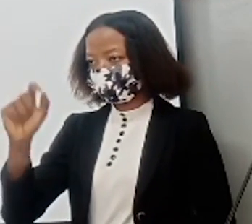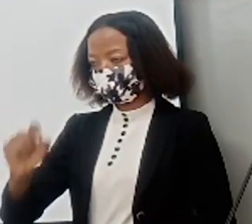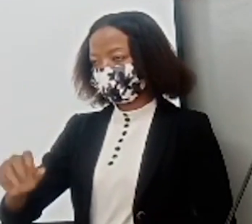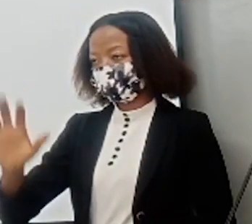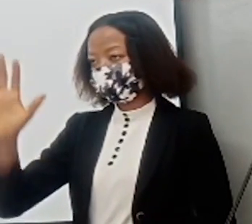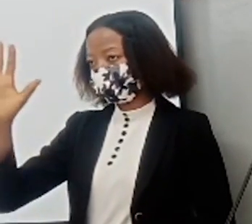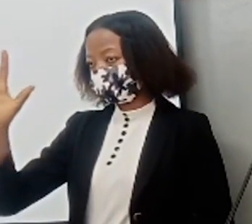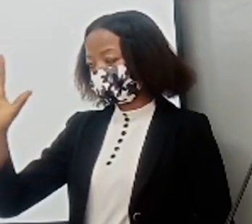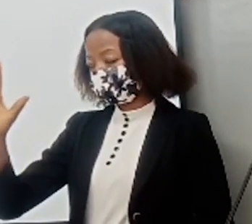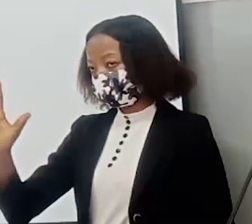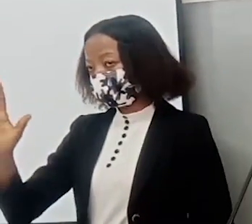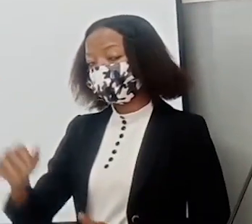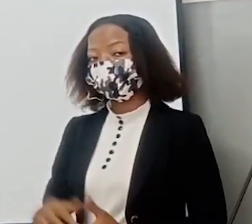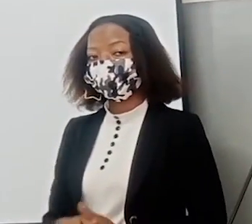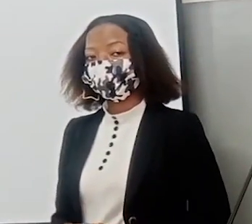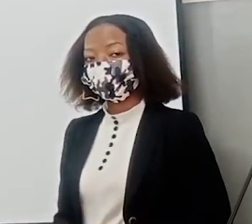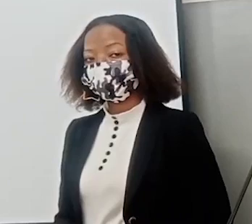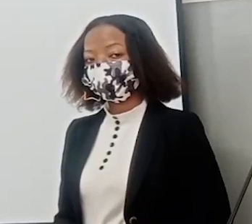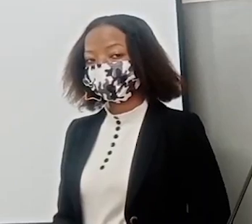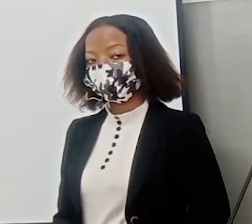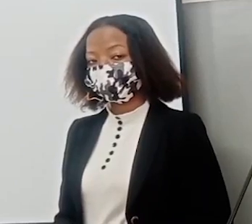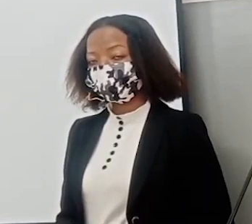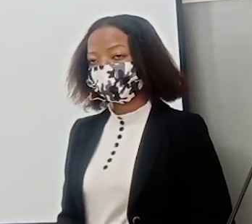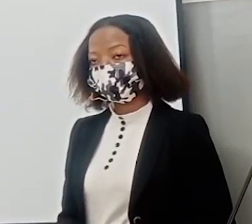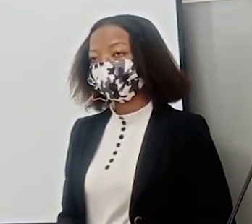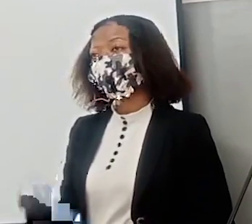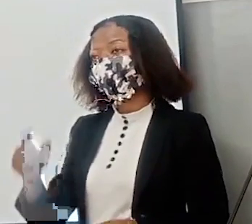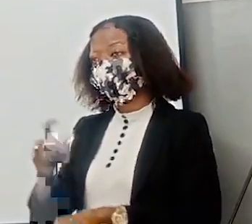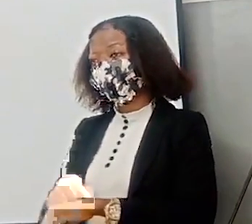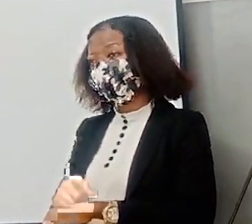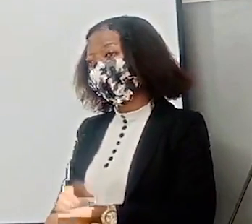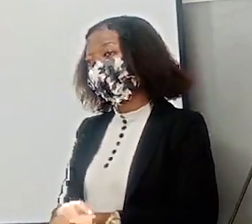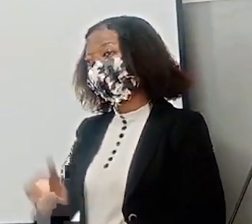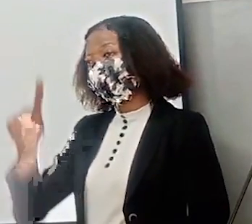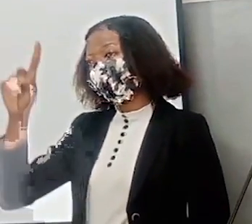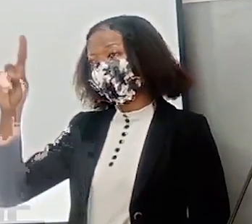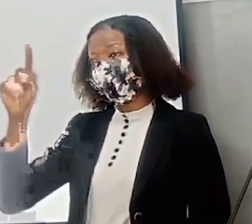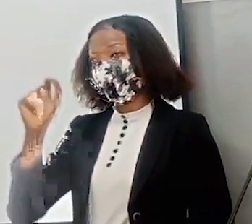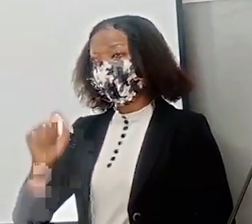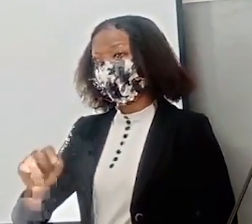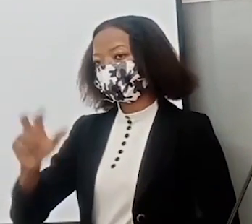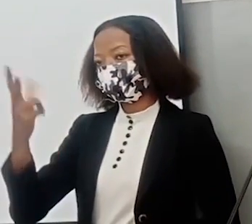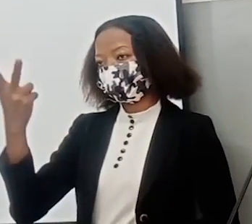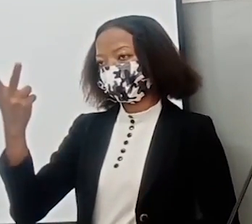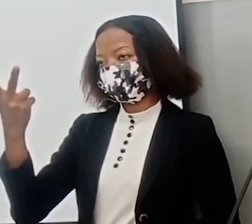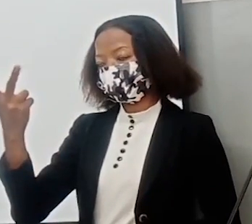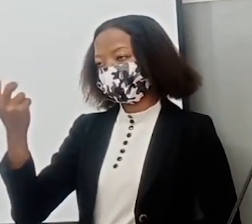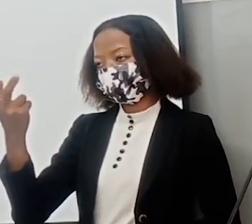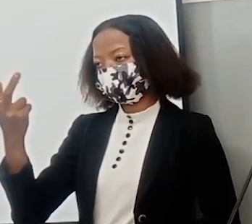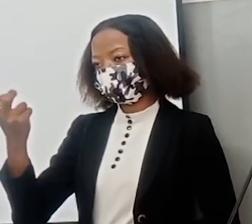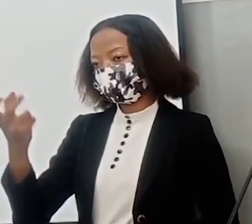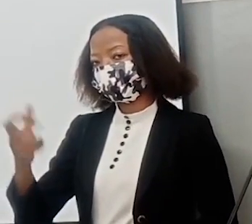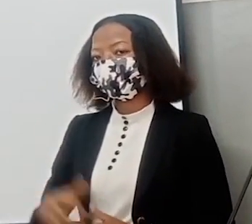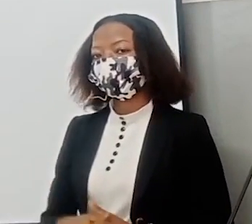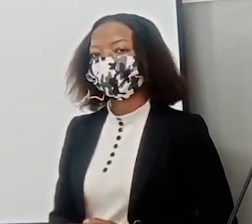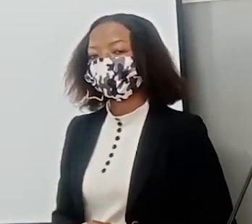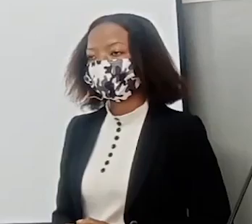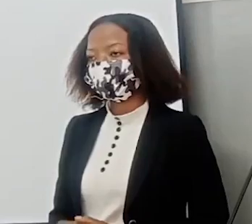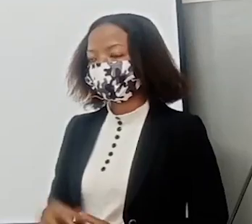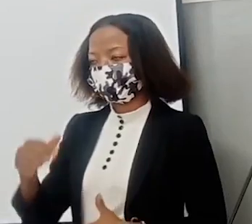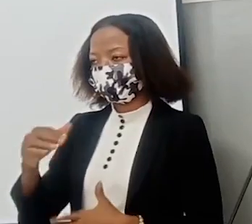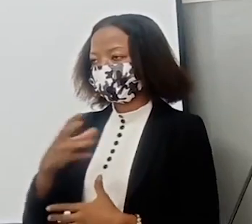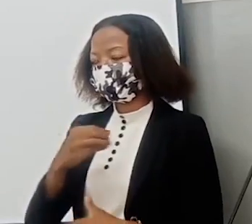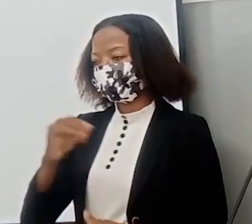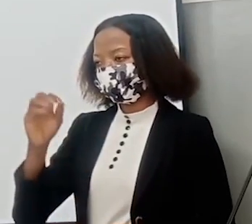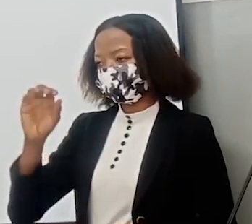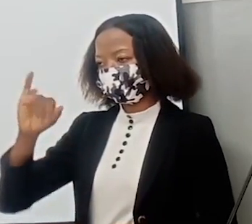14.4%. Remember June 20, that was the time we recorded 113 cases. And June